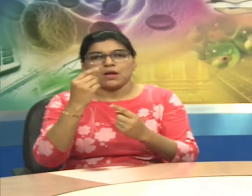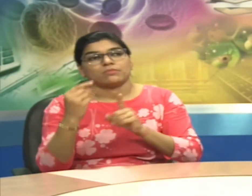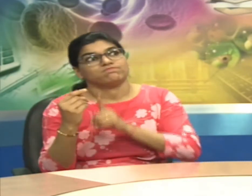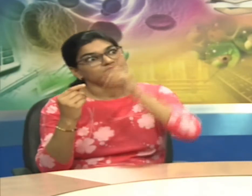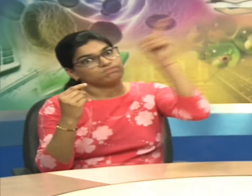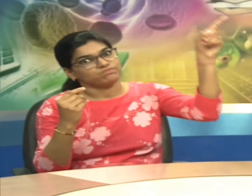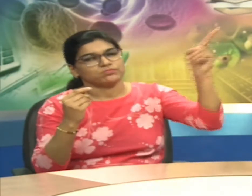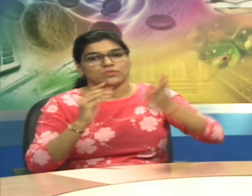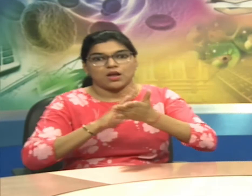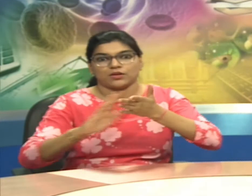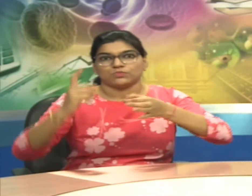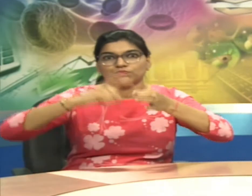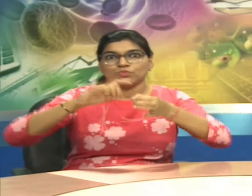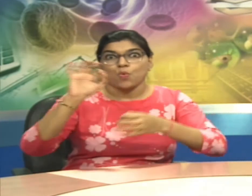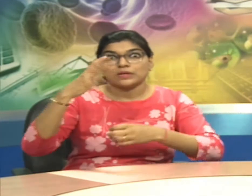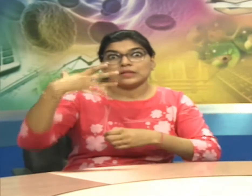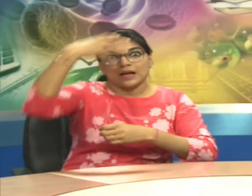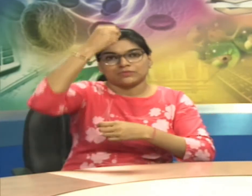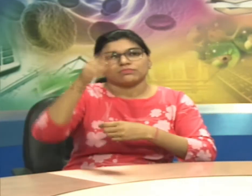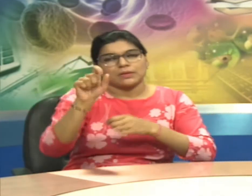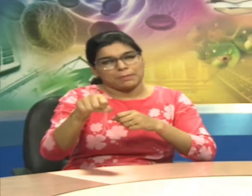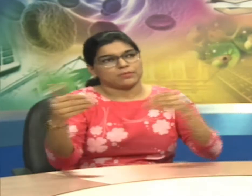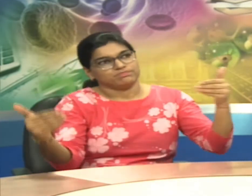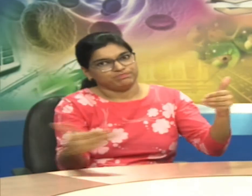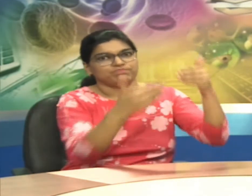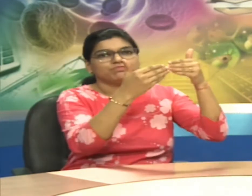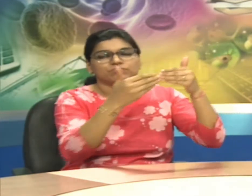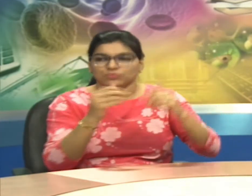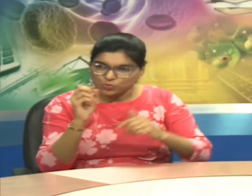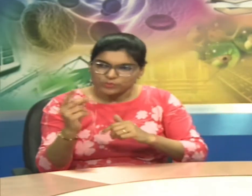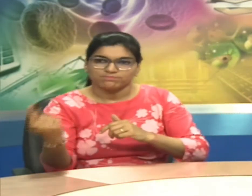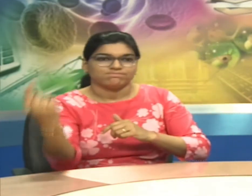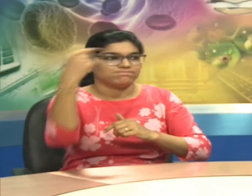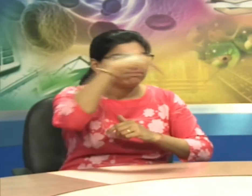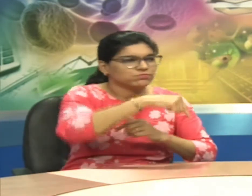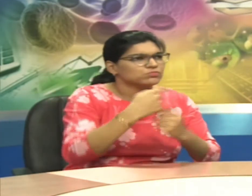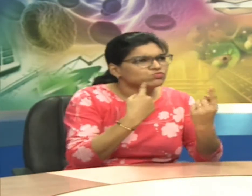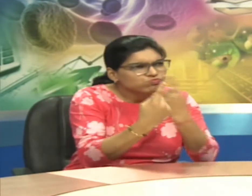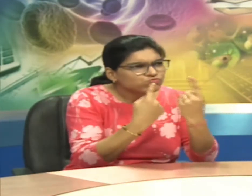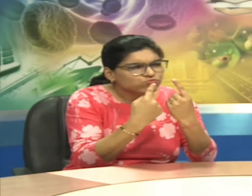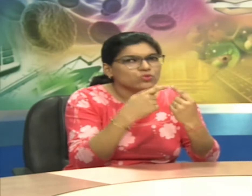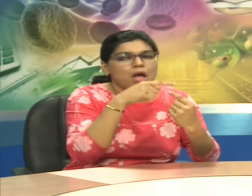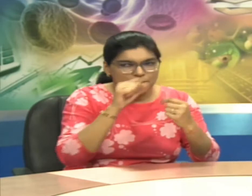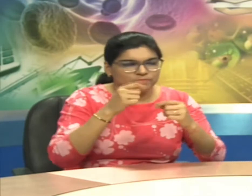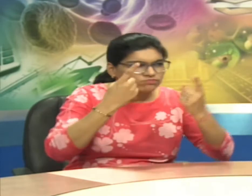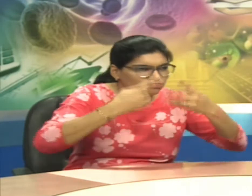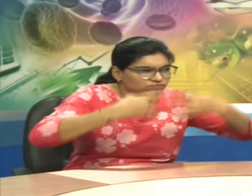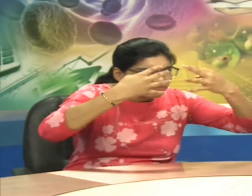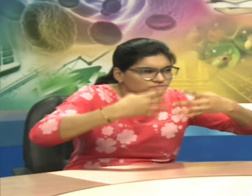Headquarter checks all the thing and connect with their regional